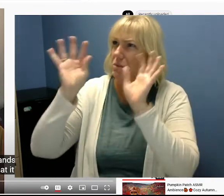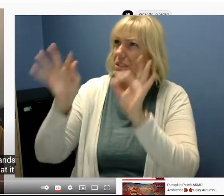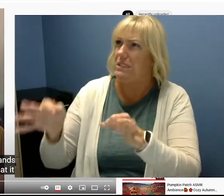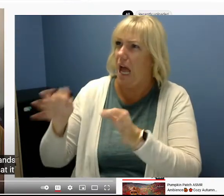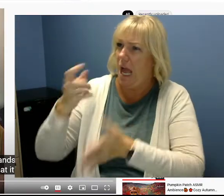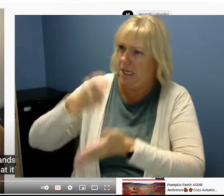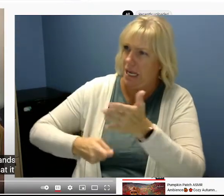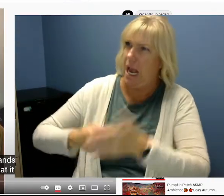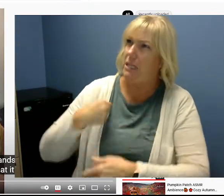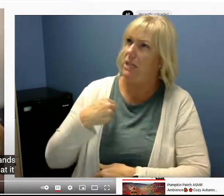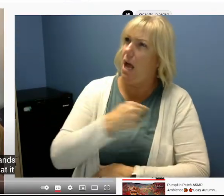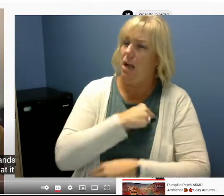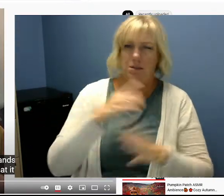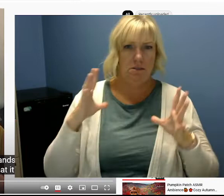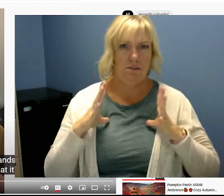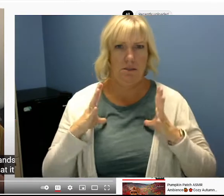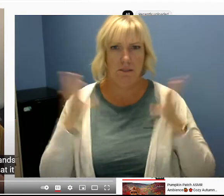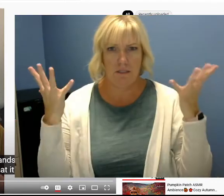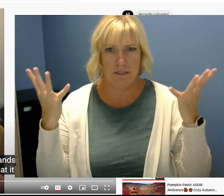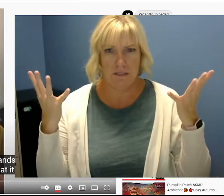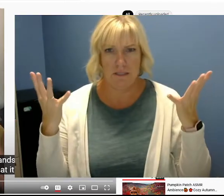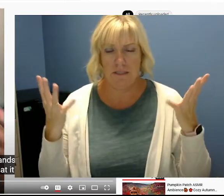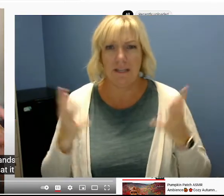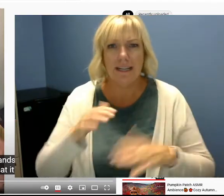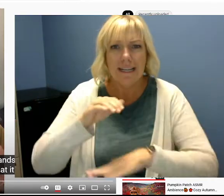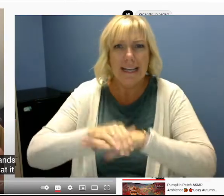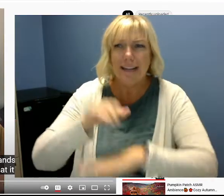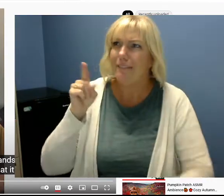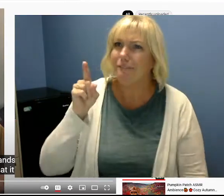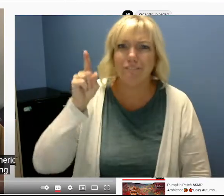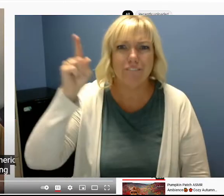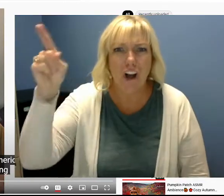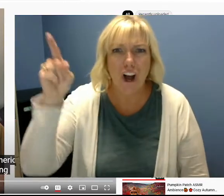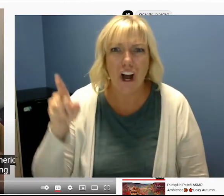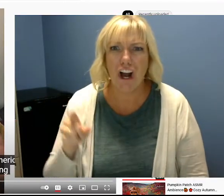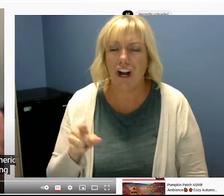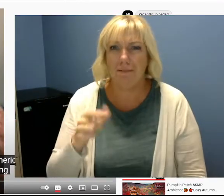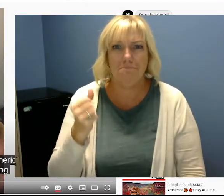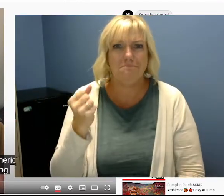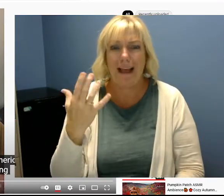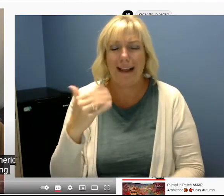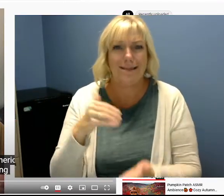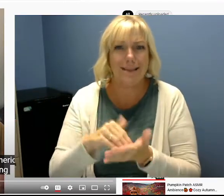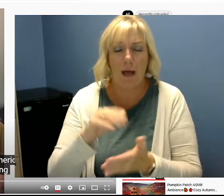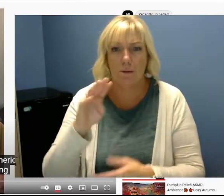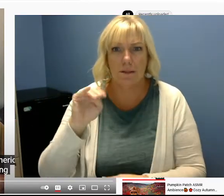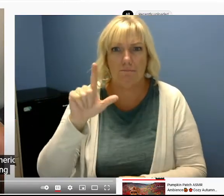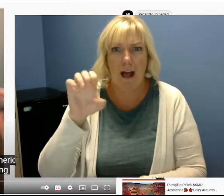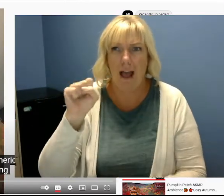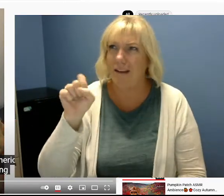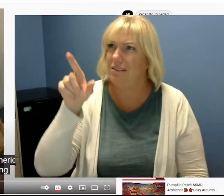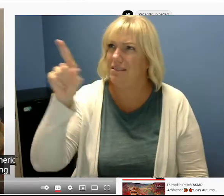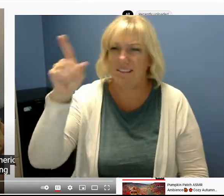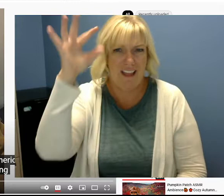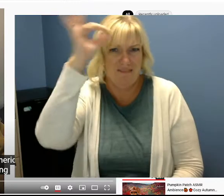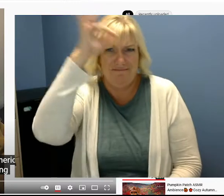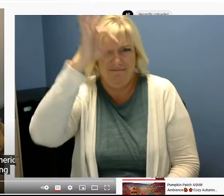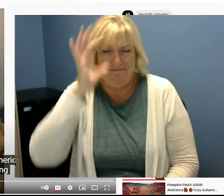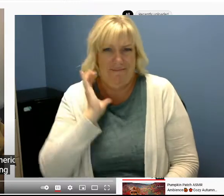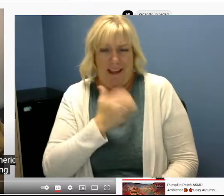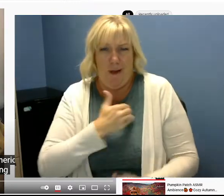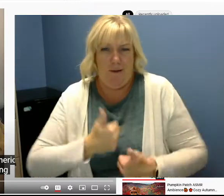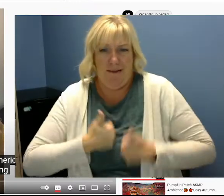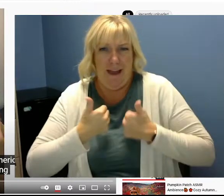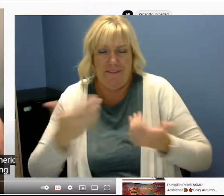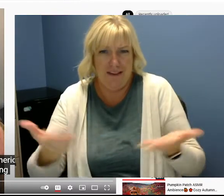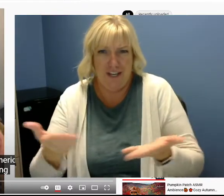England, thousands of miles away, they have no idea what it is to be a colonist here in